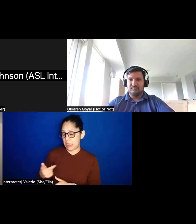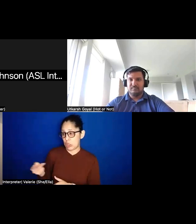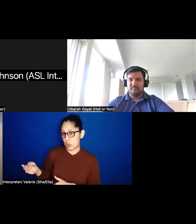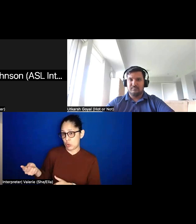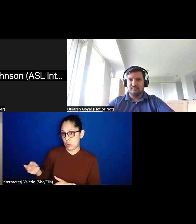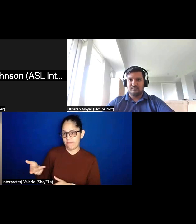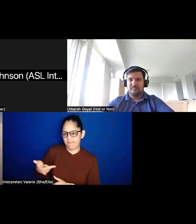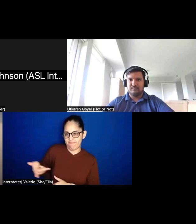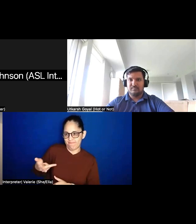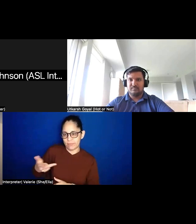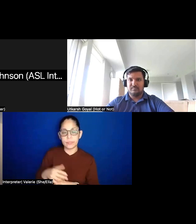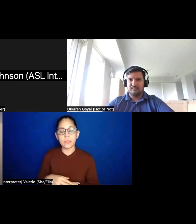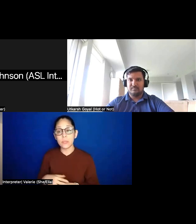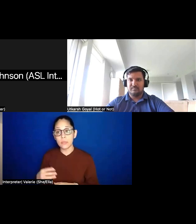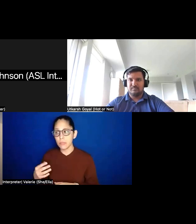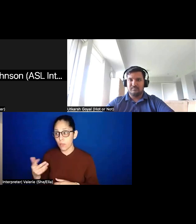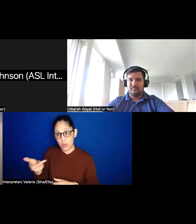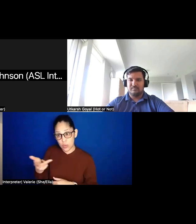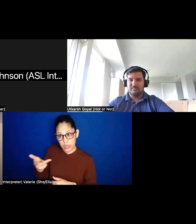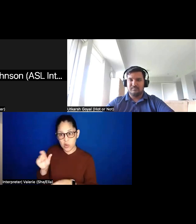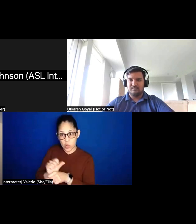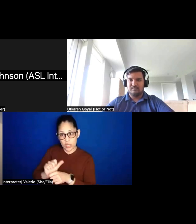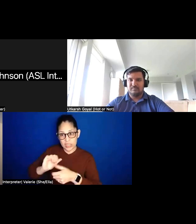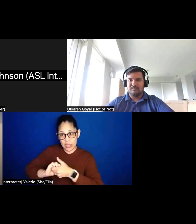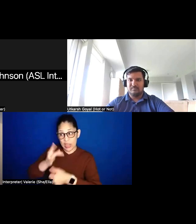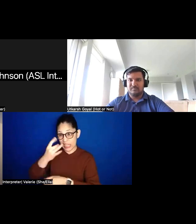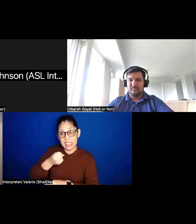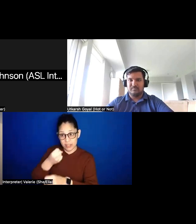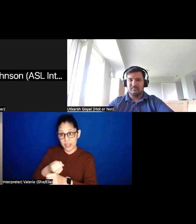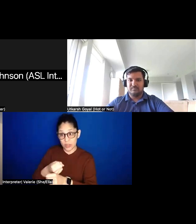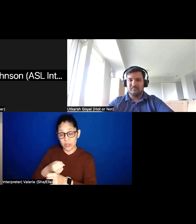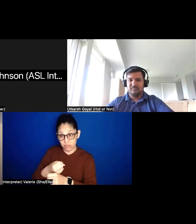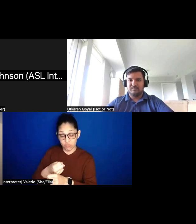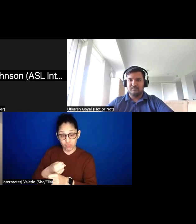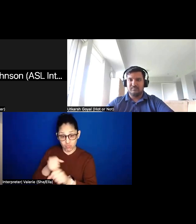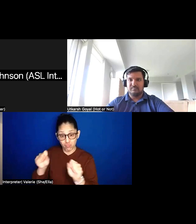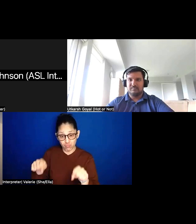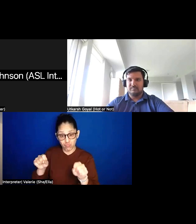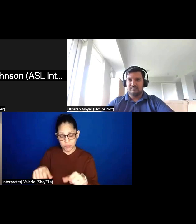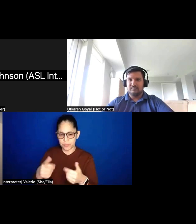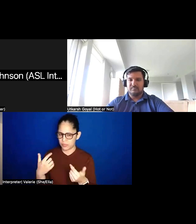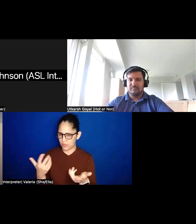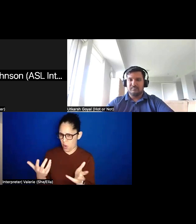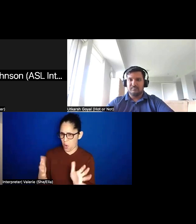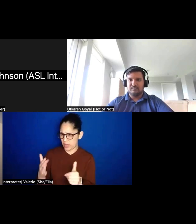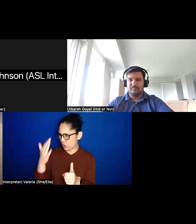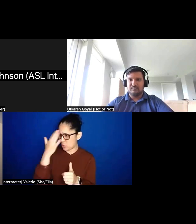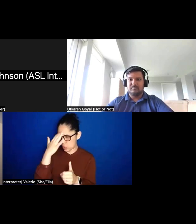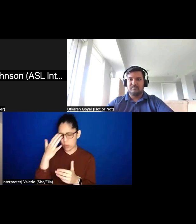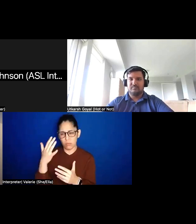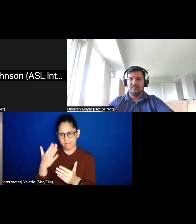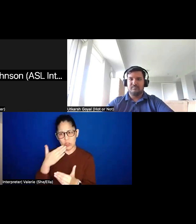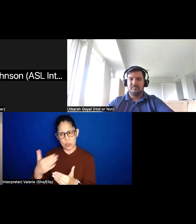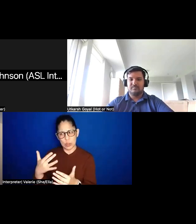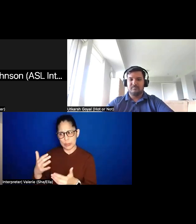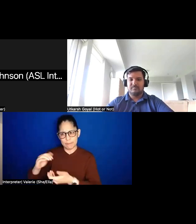for, I think, about 8 years we worked together. And we knew that we worked together really well. And a few